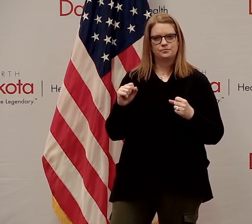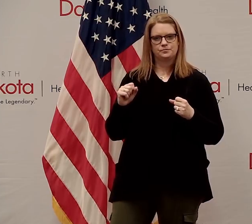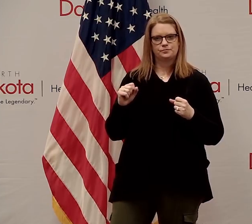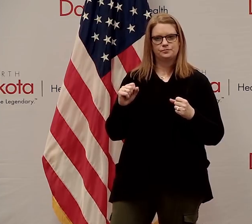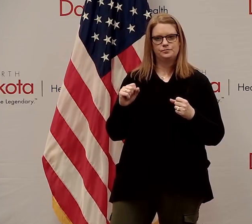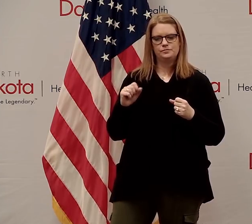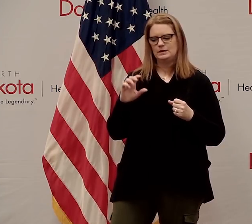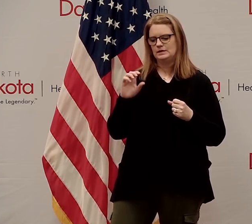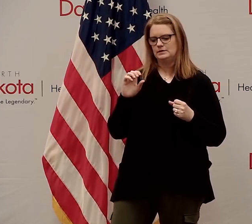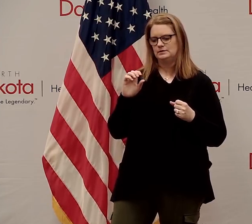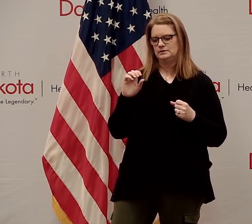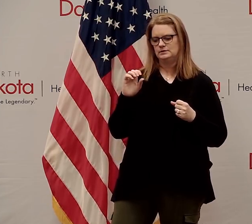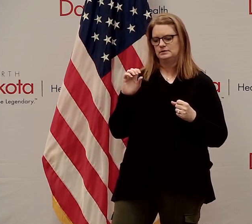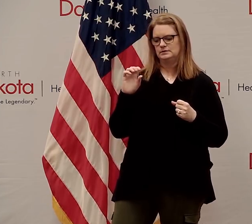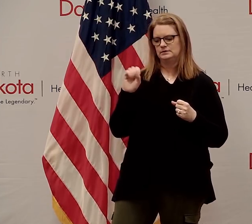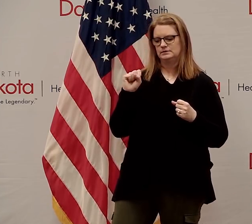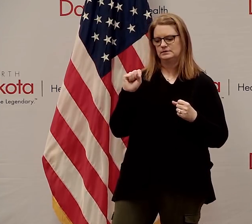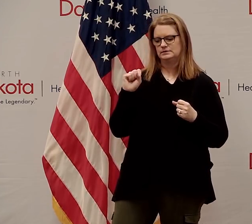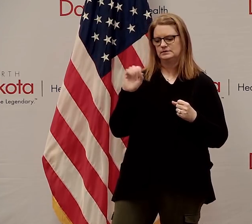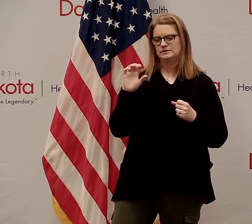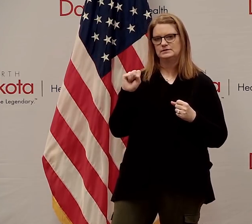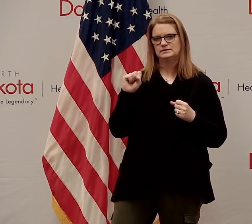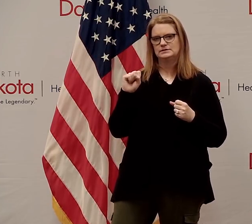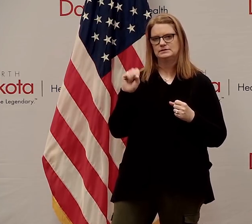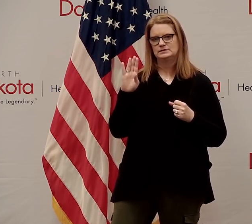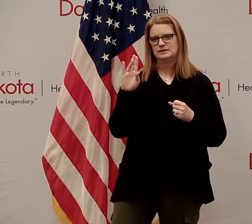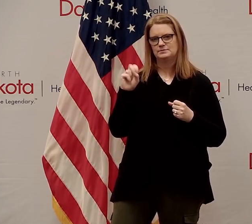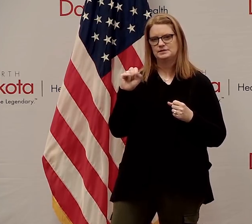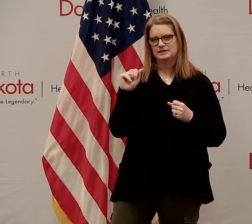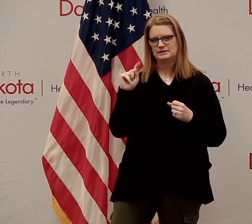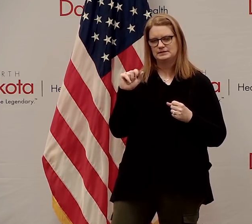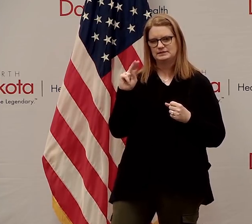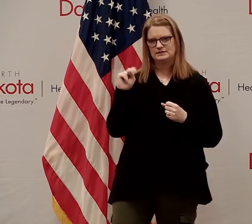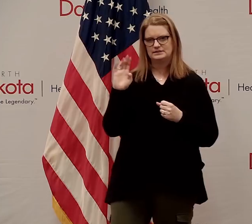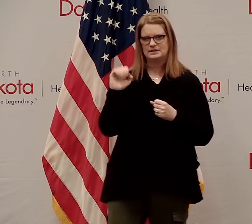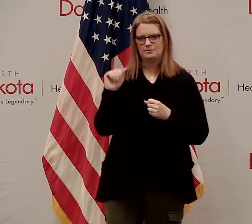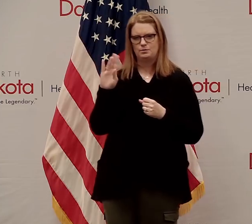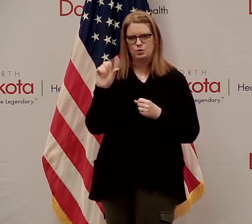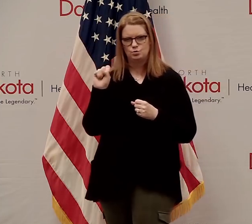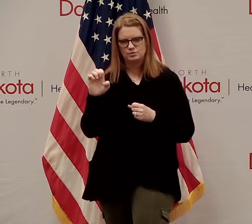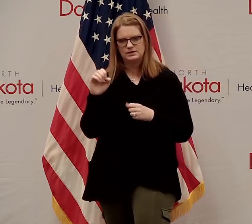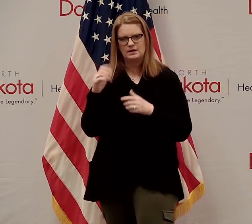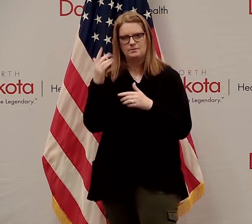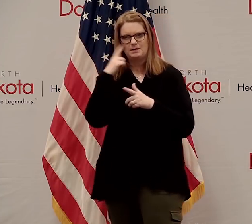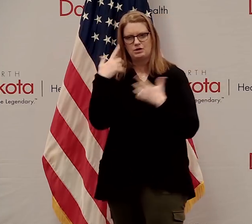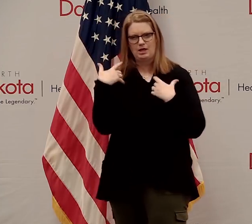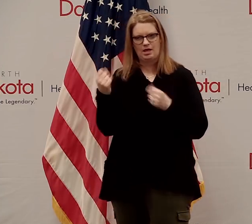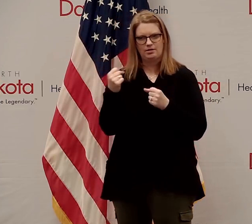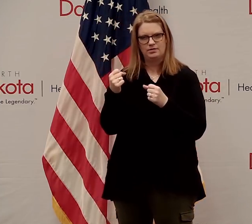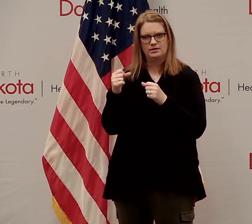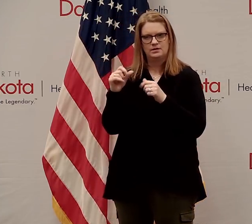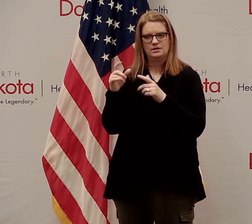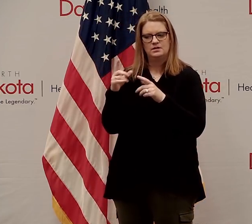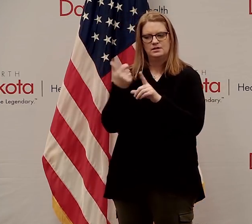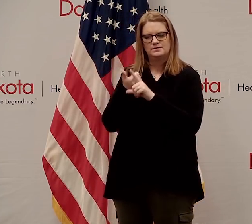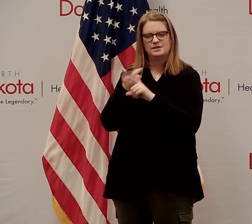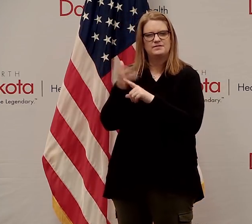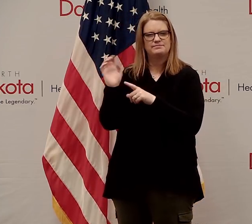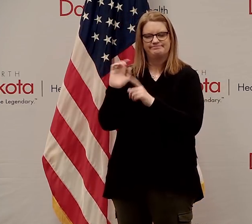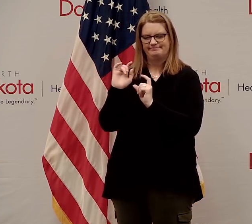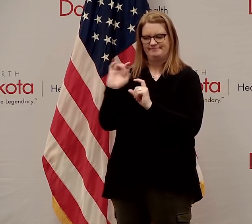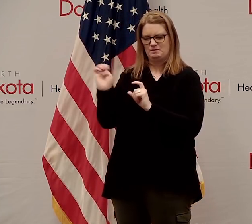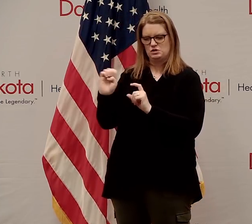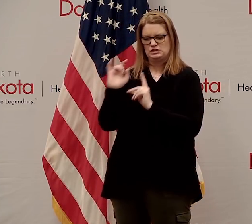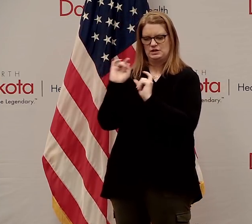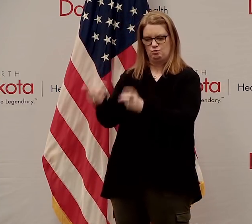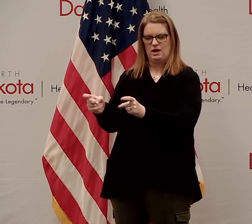The SAMHSA, which some of you may have heard of, Substance Abuse and Mental Health Services Administration, recently announced emergency grants to help